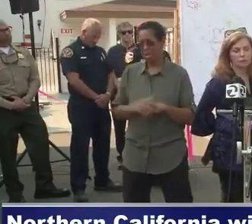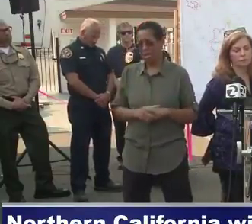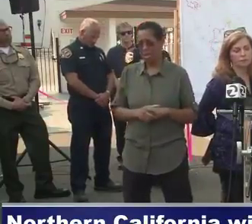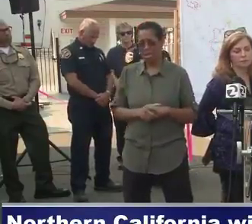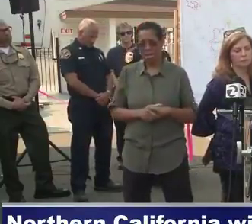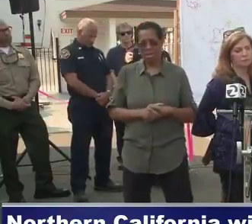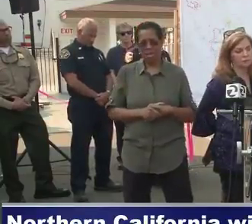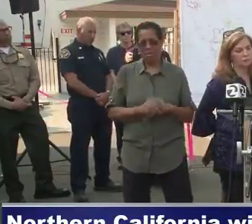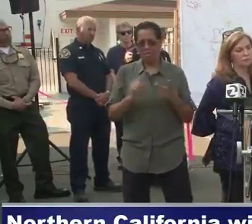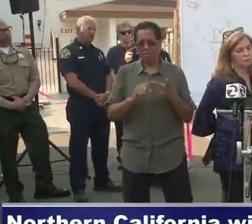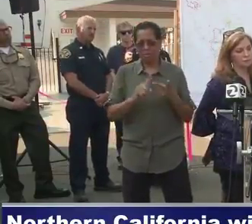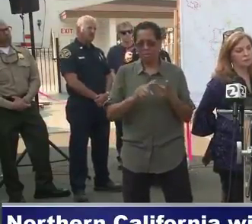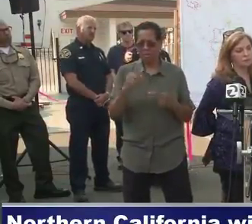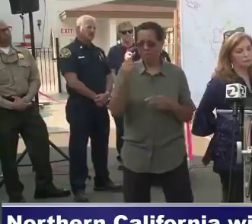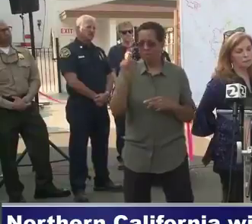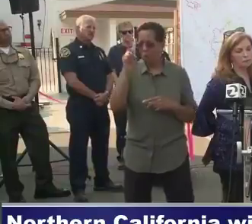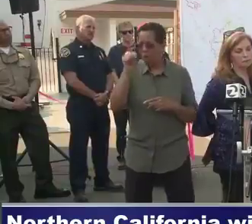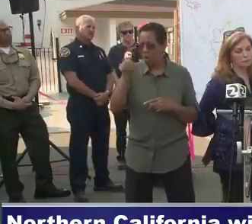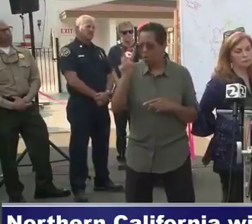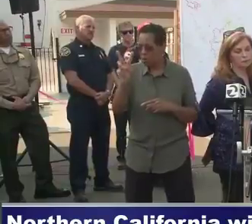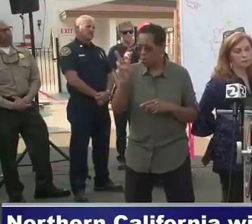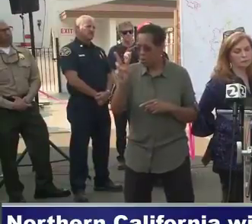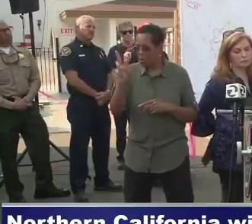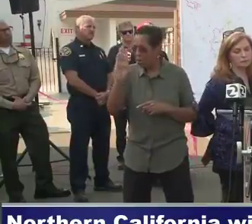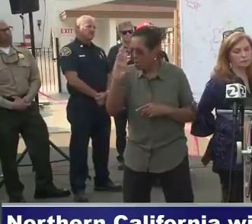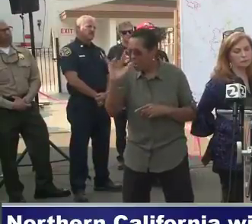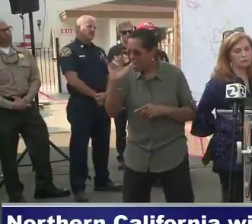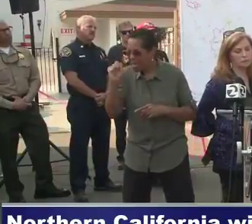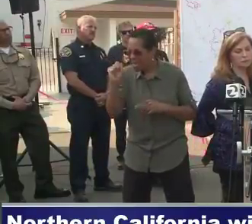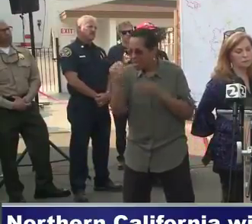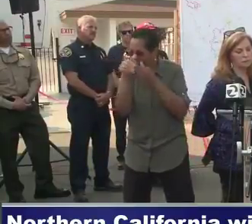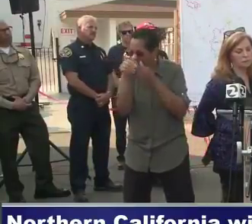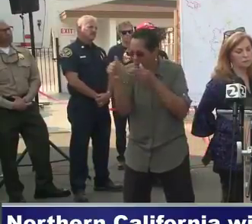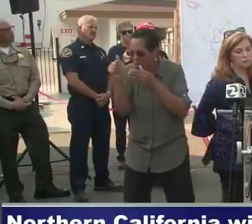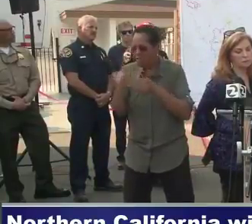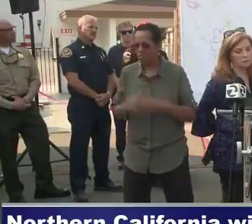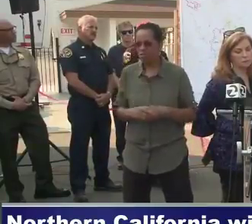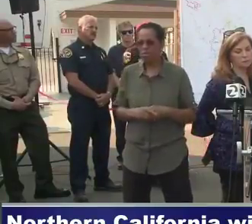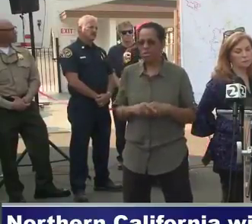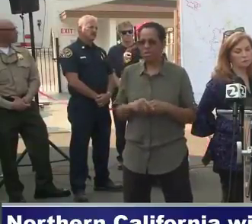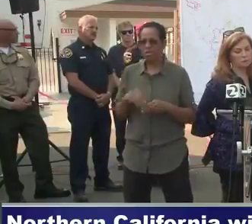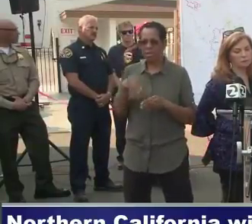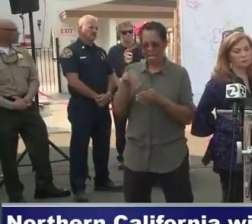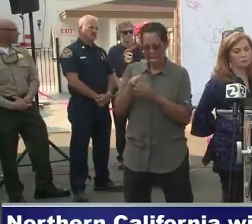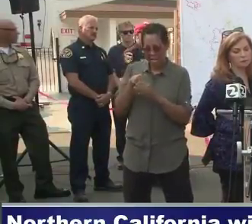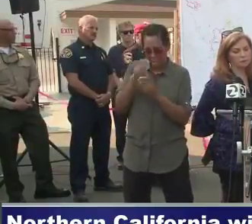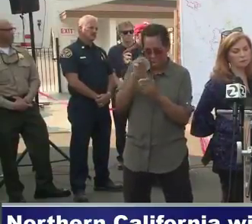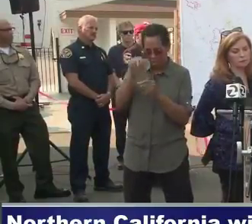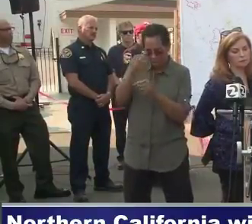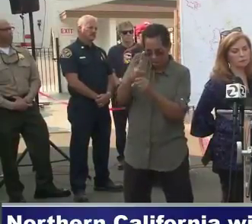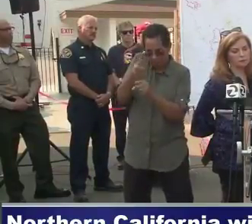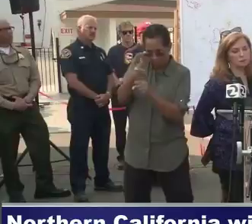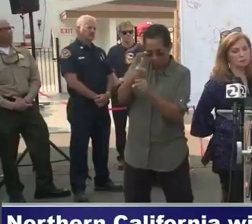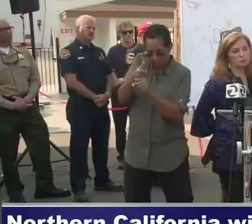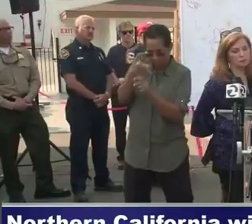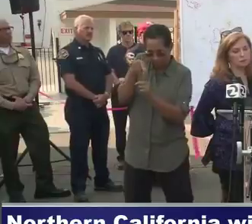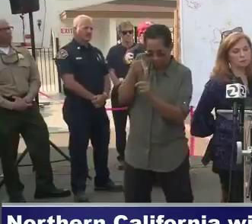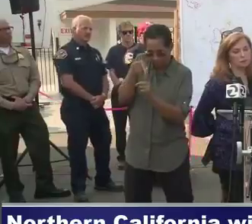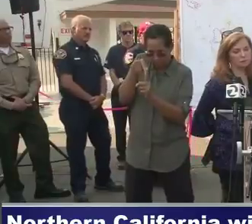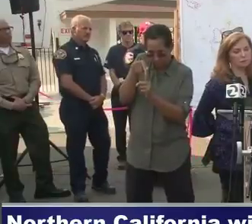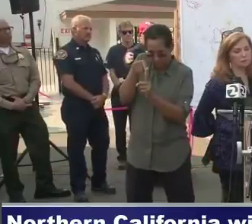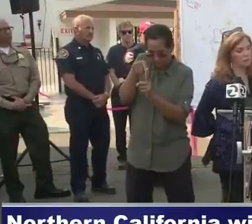$1.2 billion worth of damage in Santa Rosa alone. And this fire, obviously, looking at the maps, goes way beyond the city limits of Santa